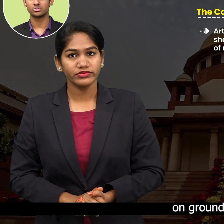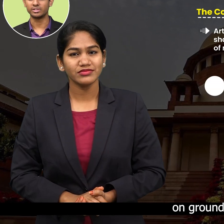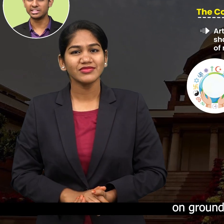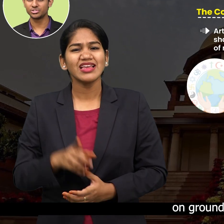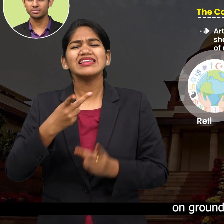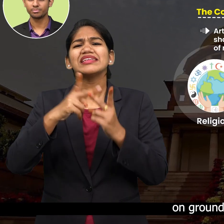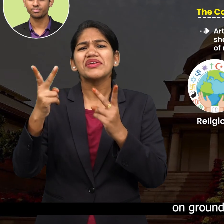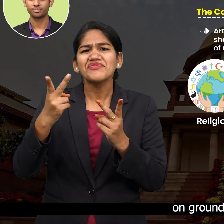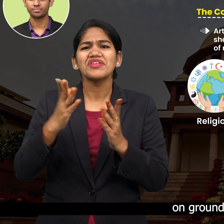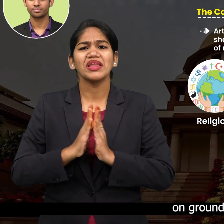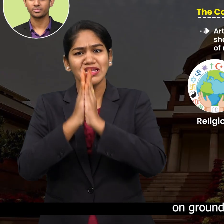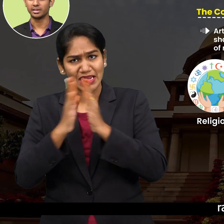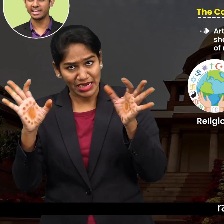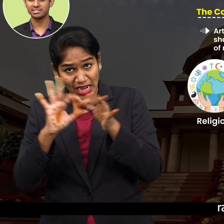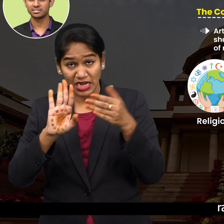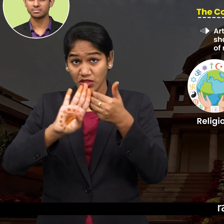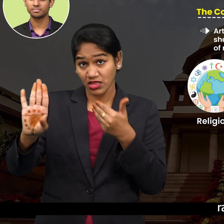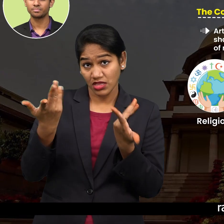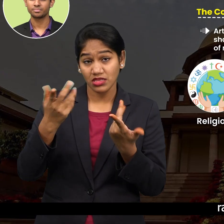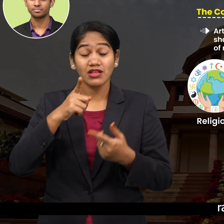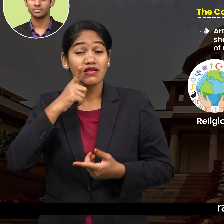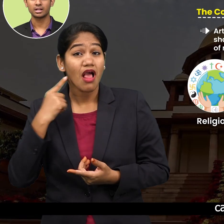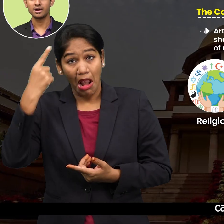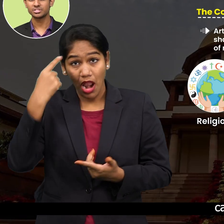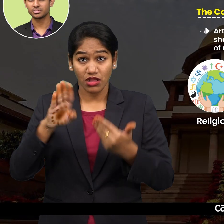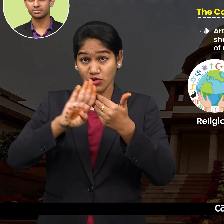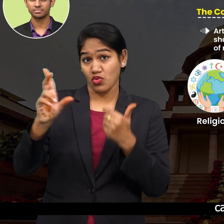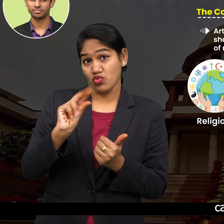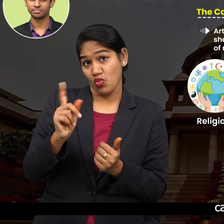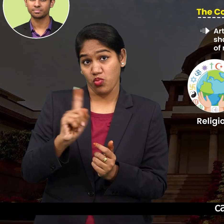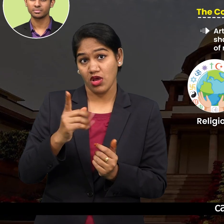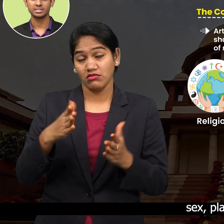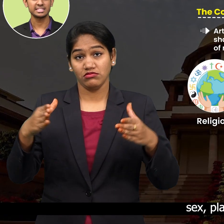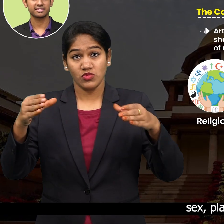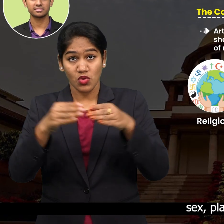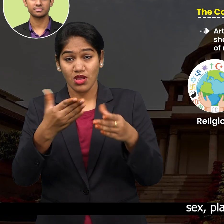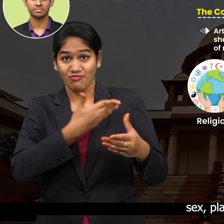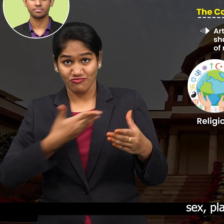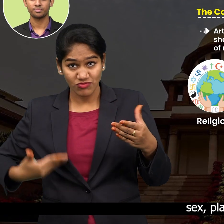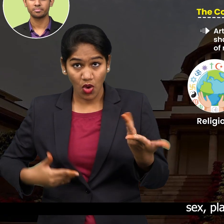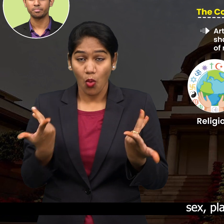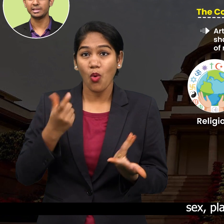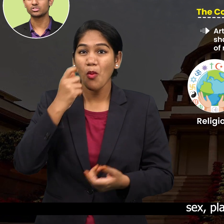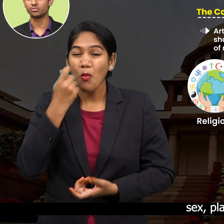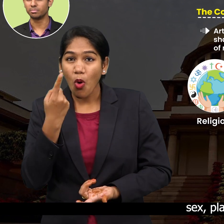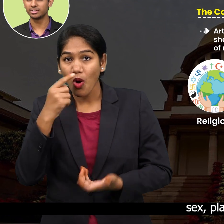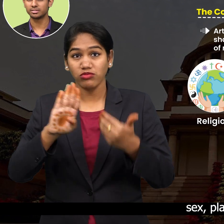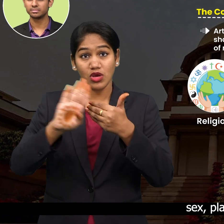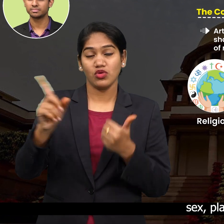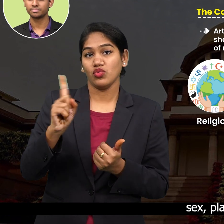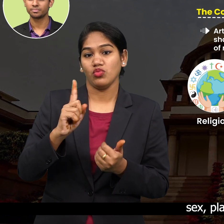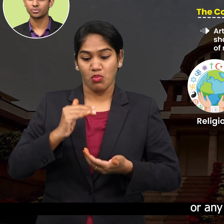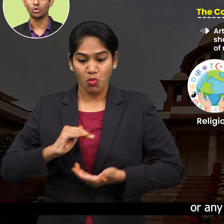on grounds of religion, race, caste, sex, place of